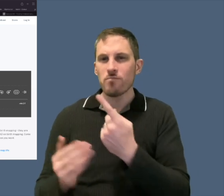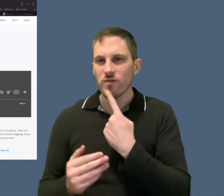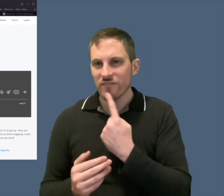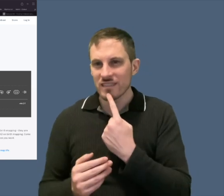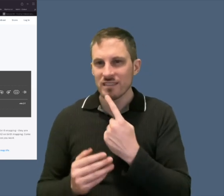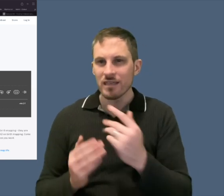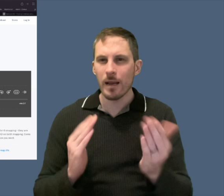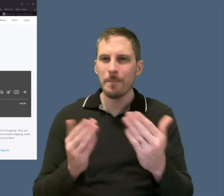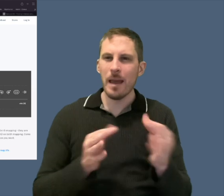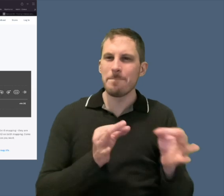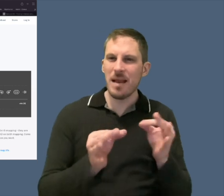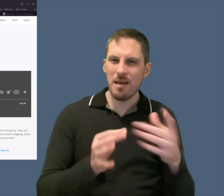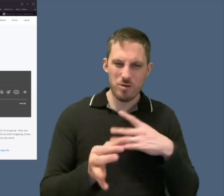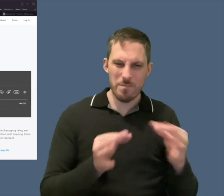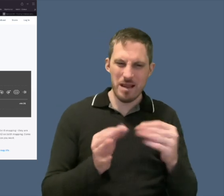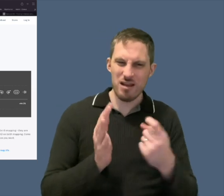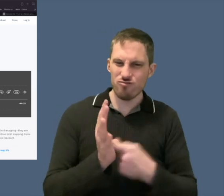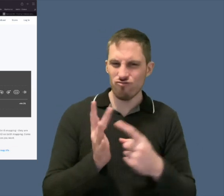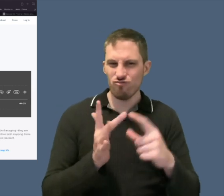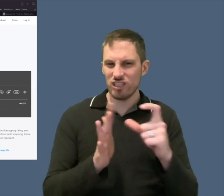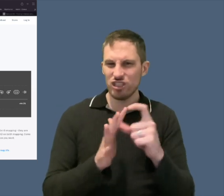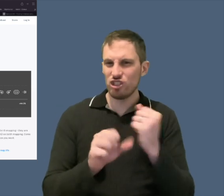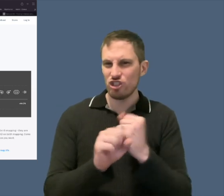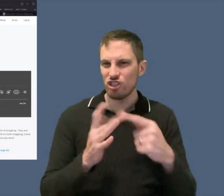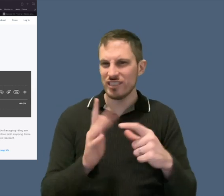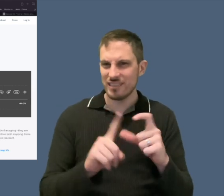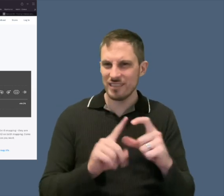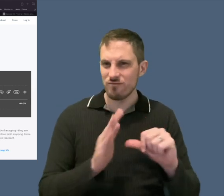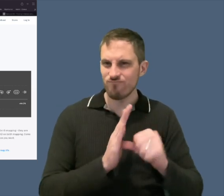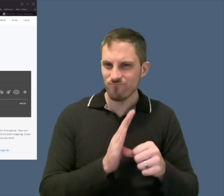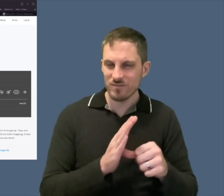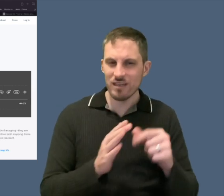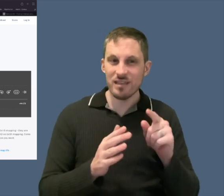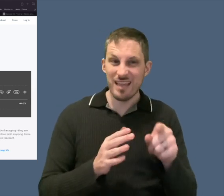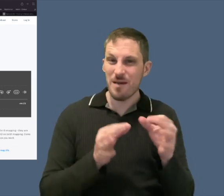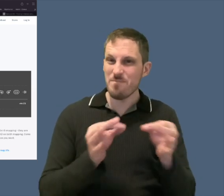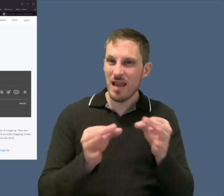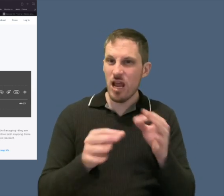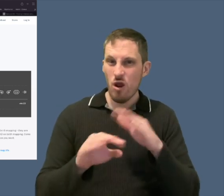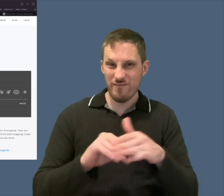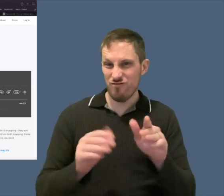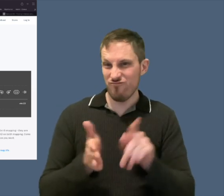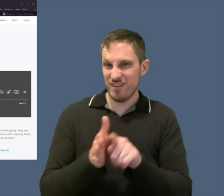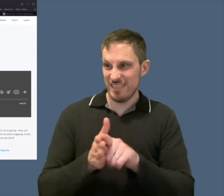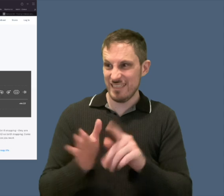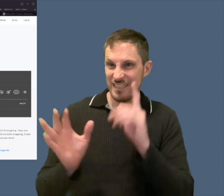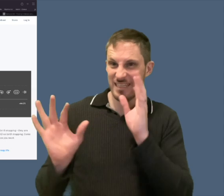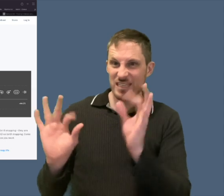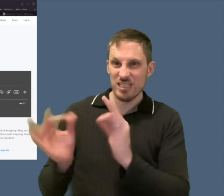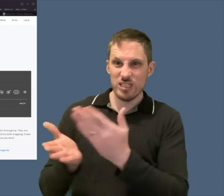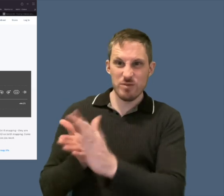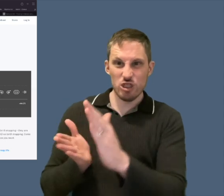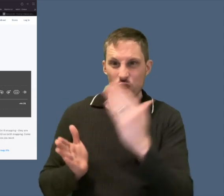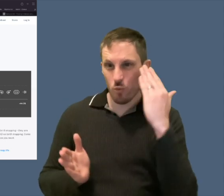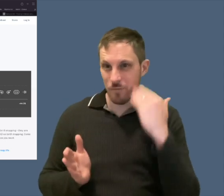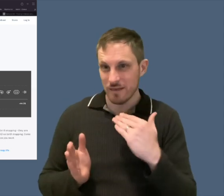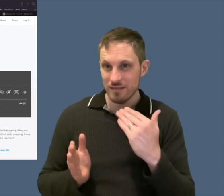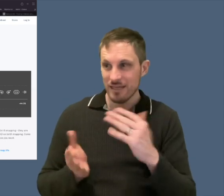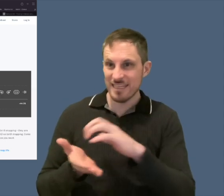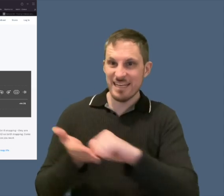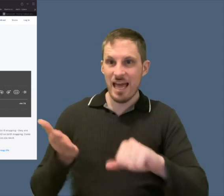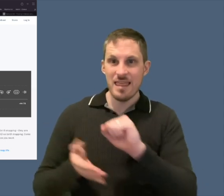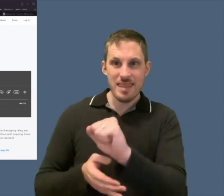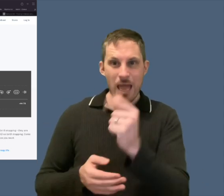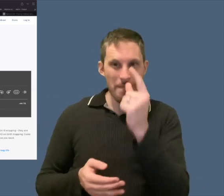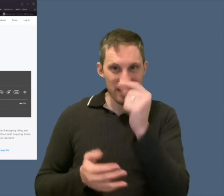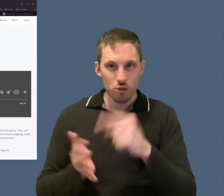is rigid. The language was very much about diminishing women and taking away their ability to make a